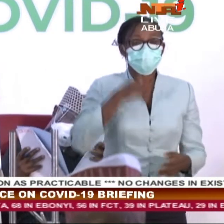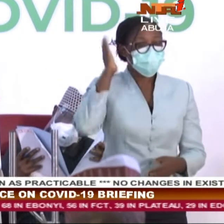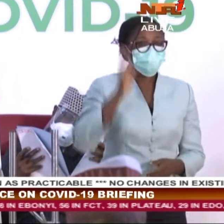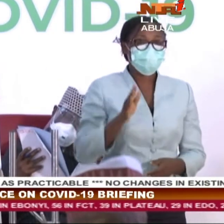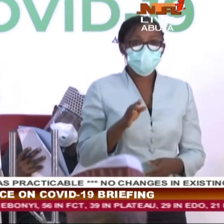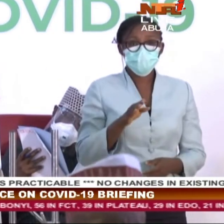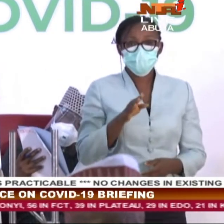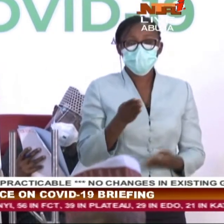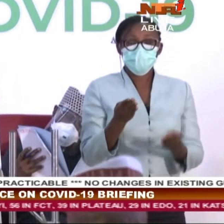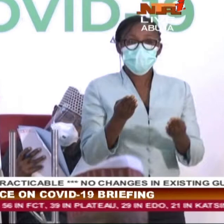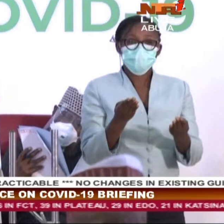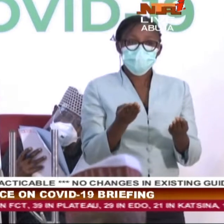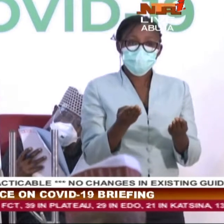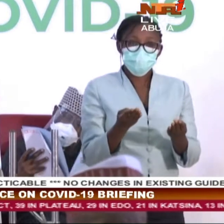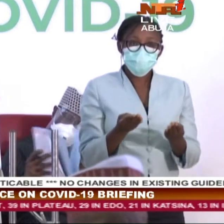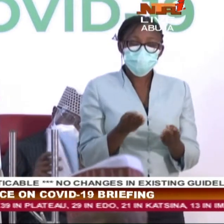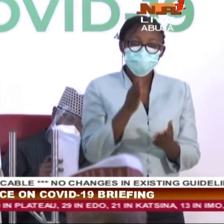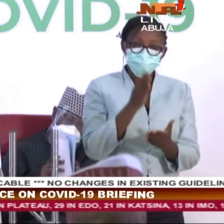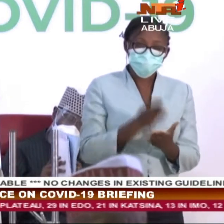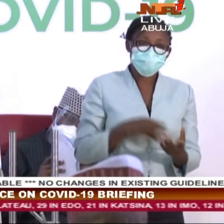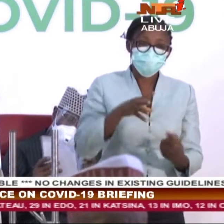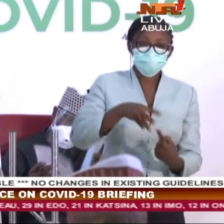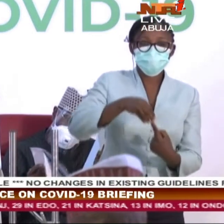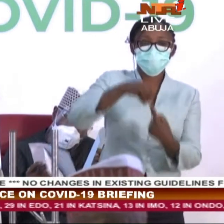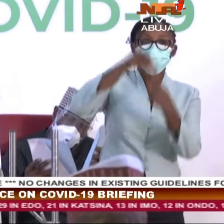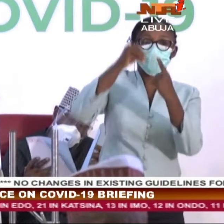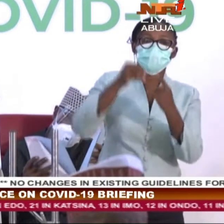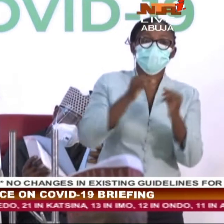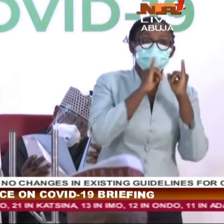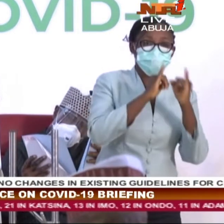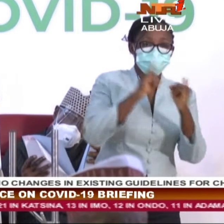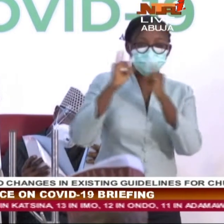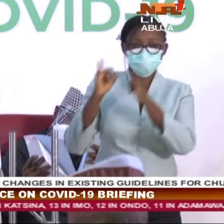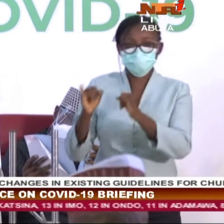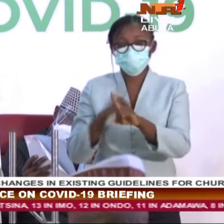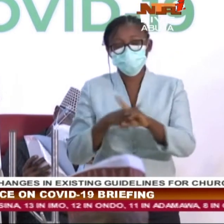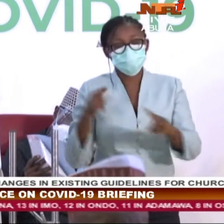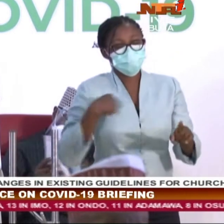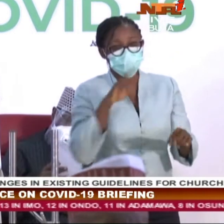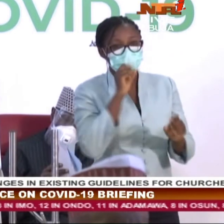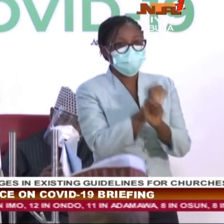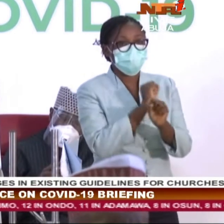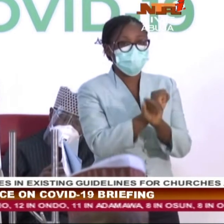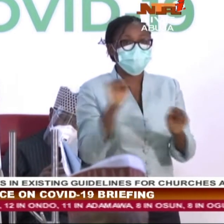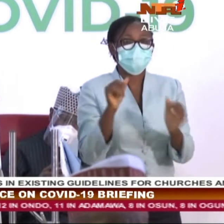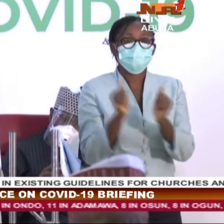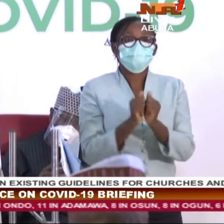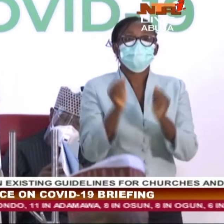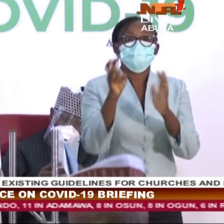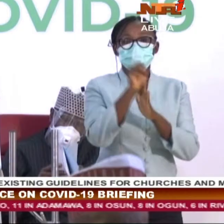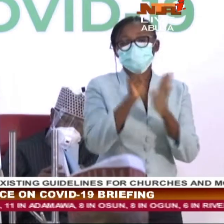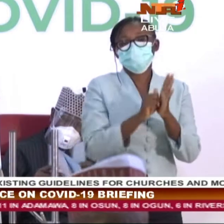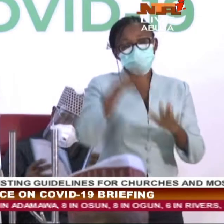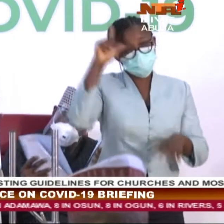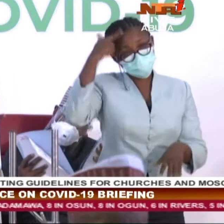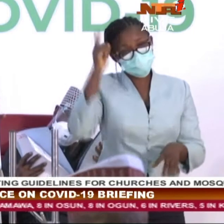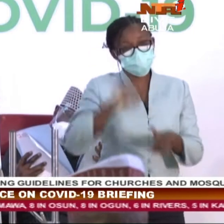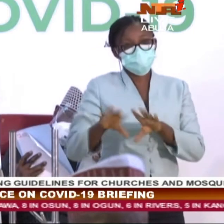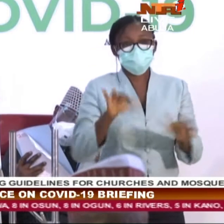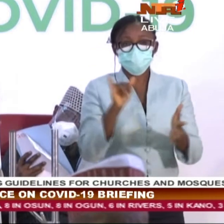be introducing specific precision measures, working with the state governments to make sure that we get on top of this. And this